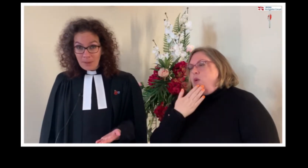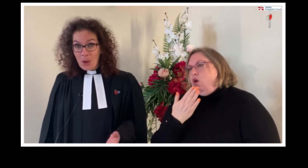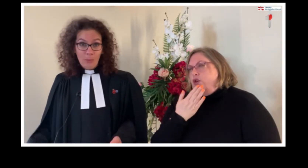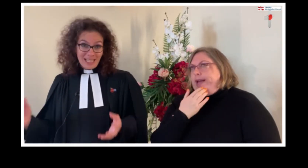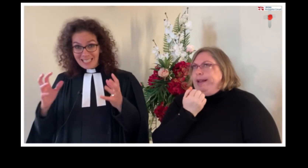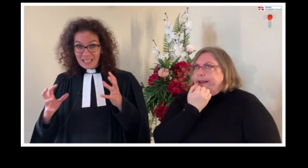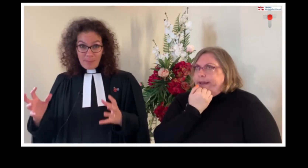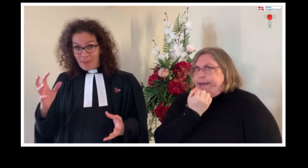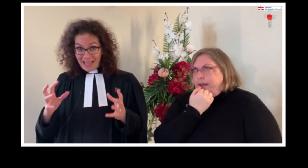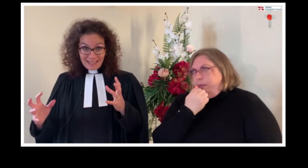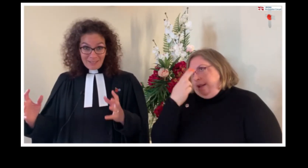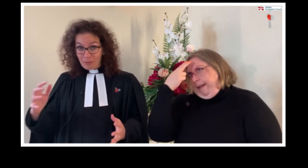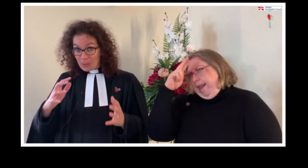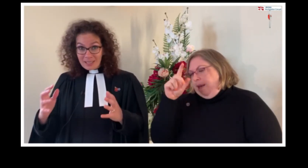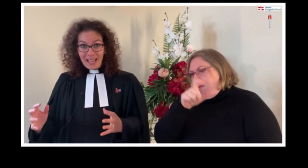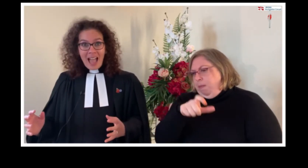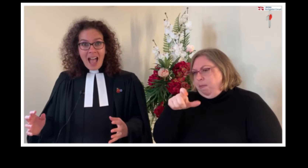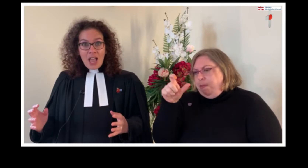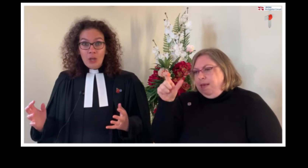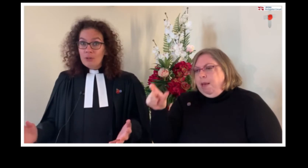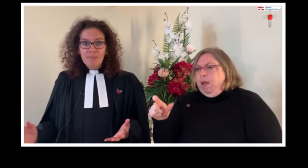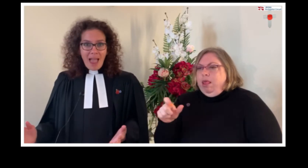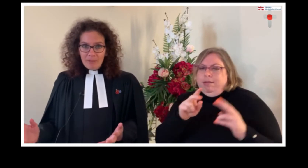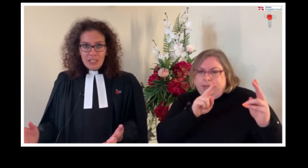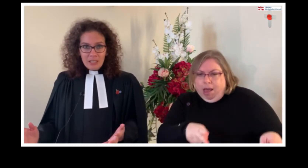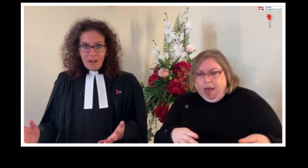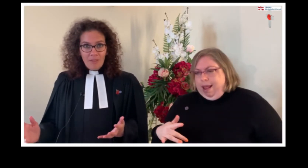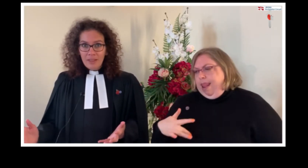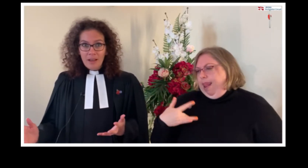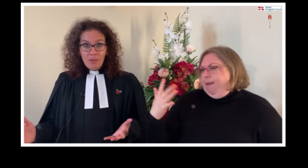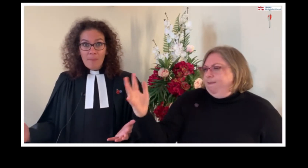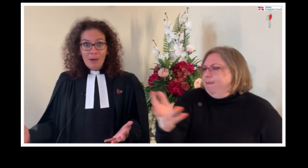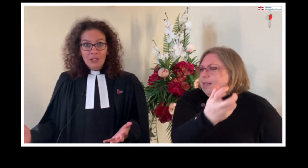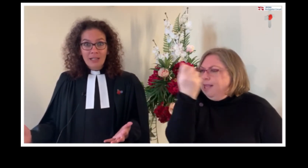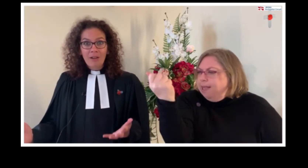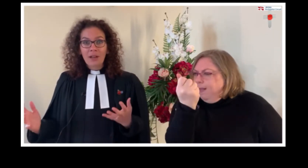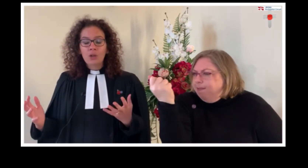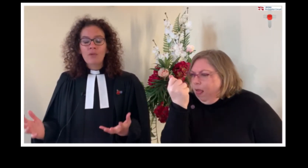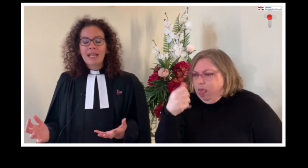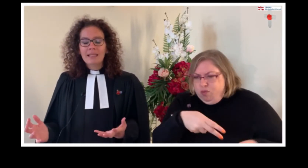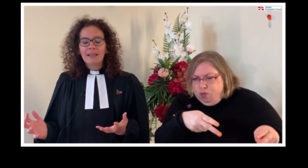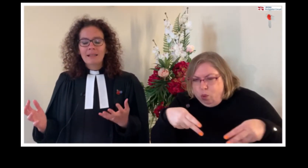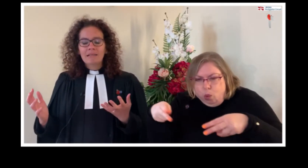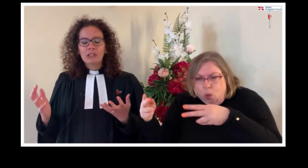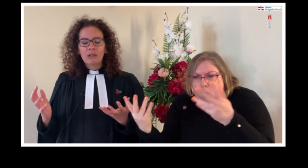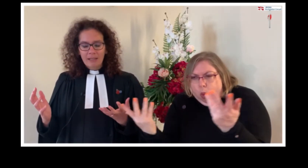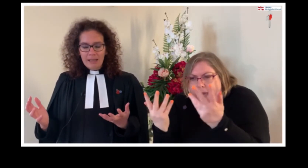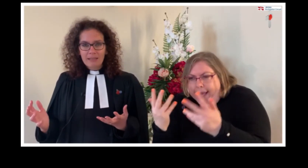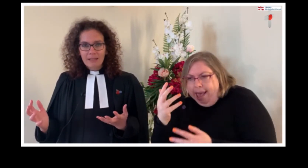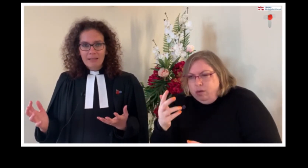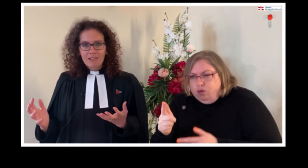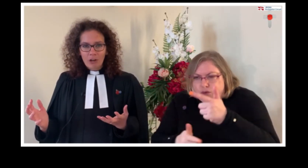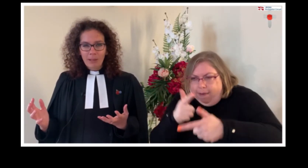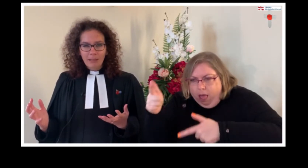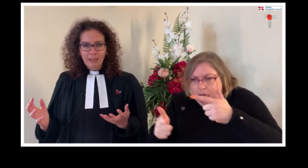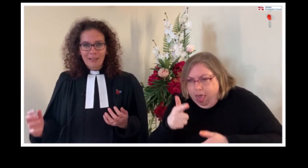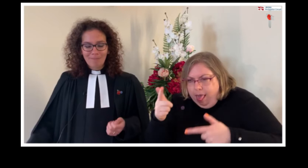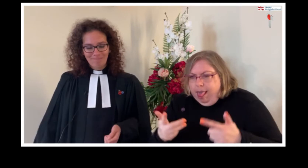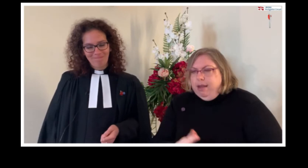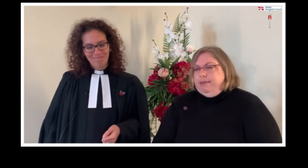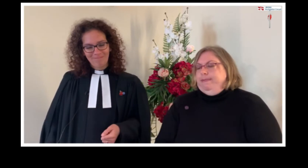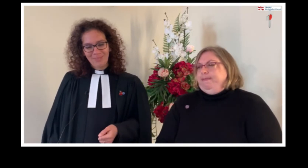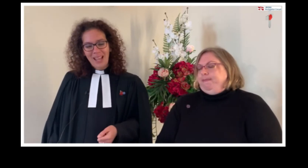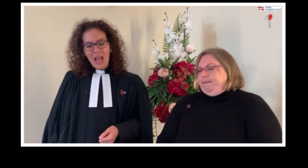reached the top, which is the best route, who's perished on the mountain of that great goddess,